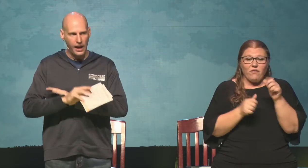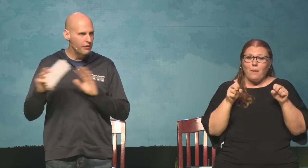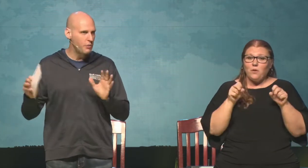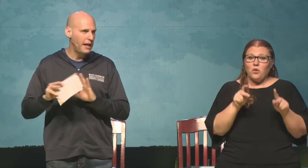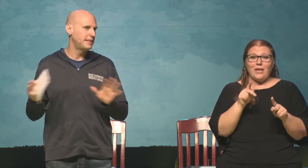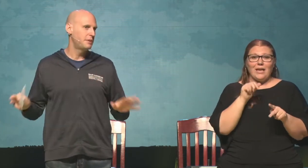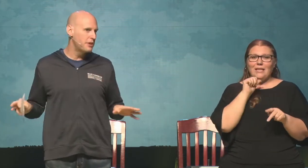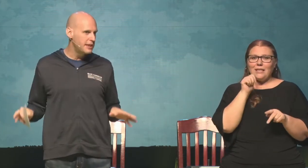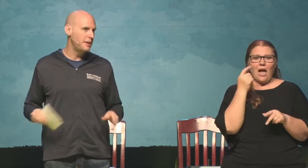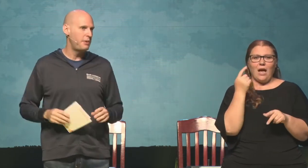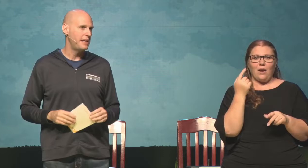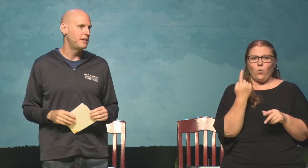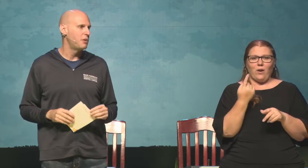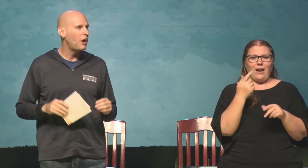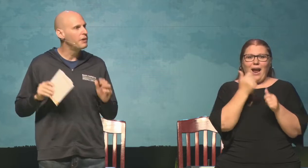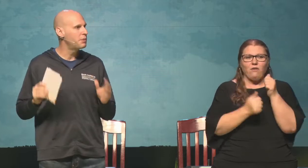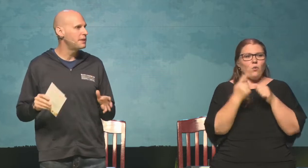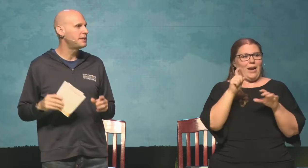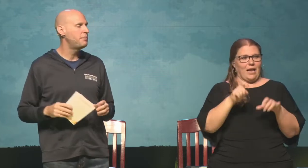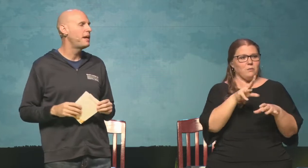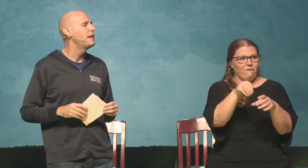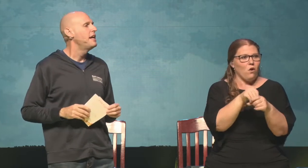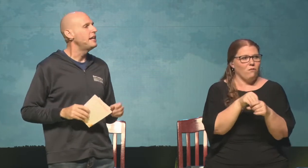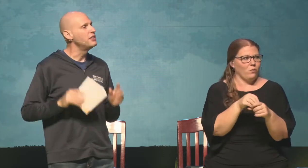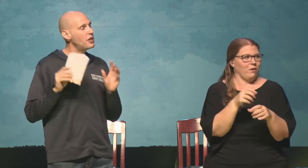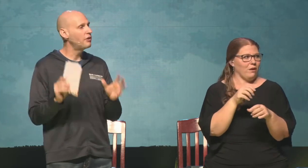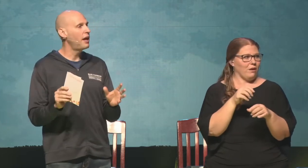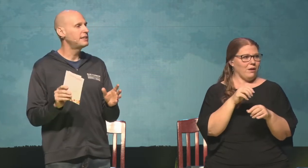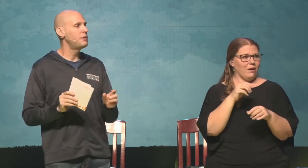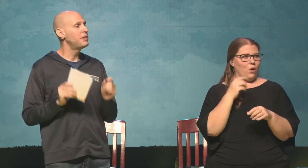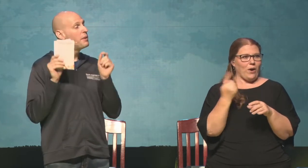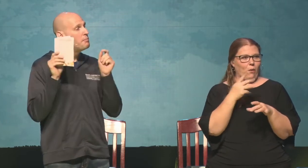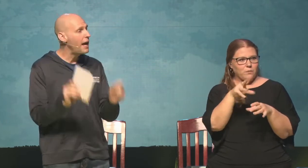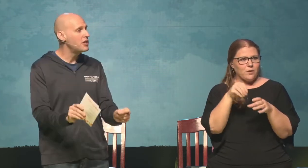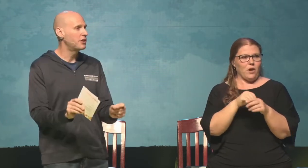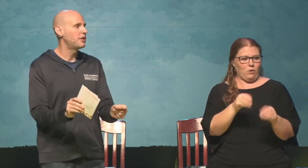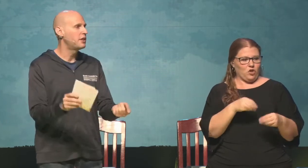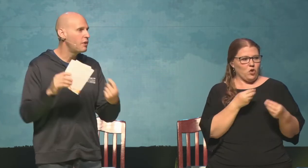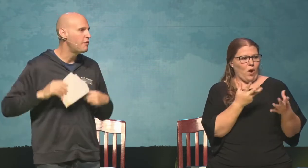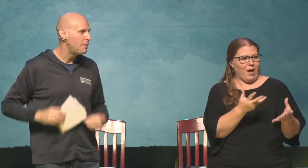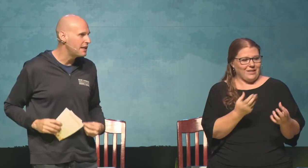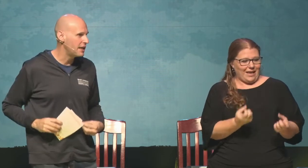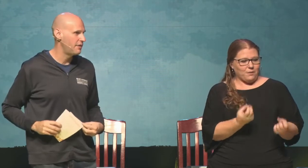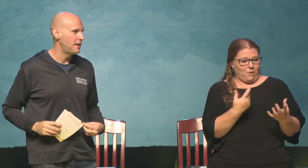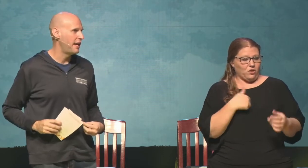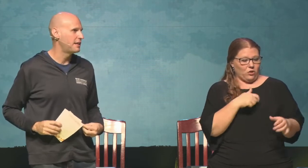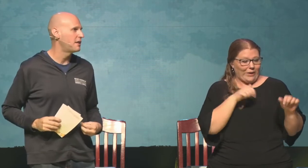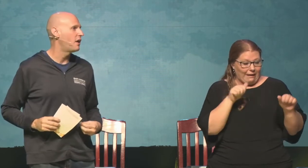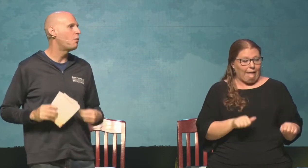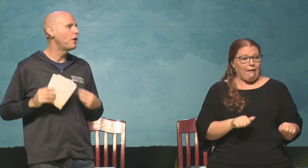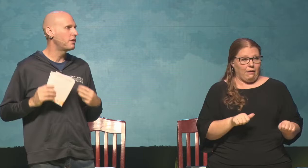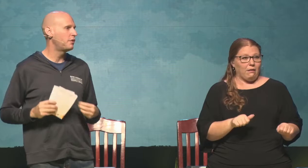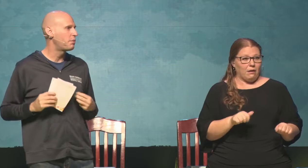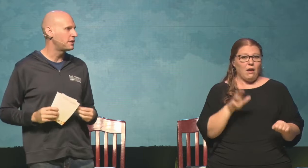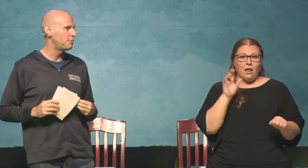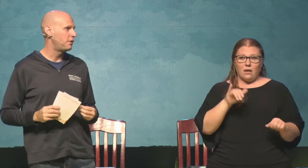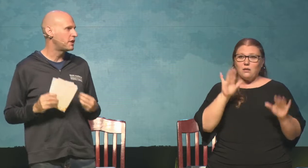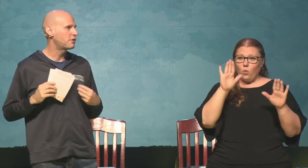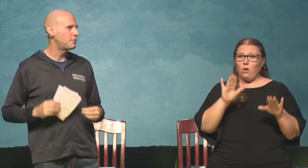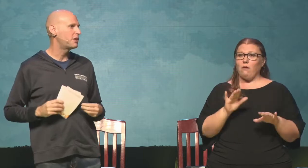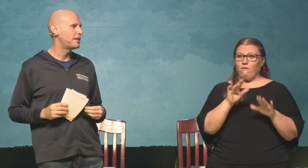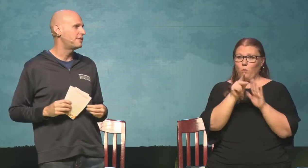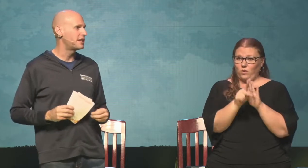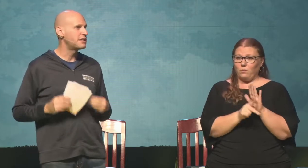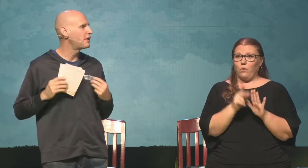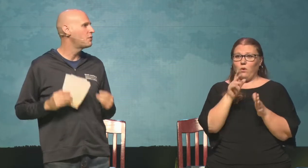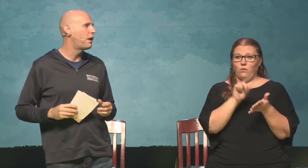that everyone has to participate in. We always participate in generosity with the measure that we've been given. That's a wonderful principle that